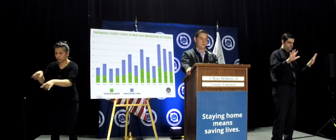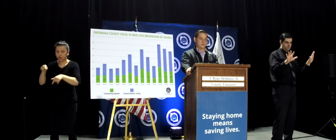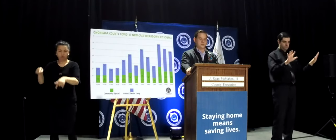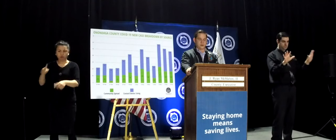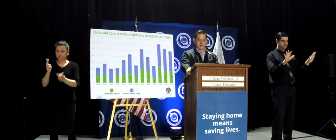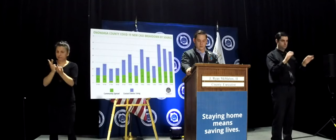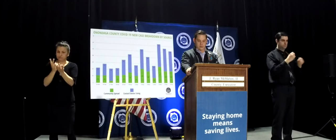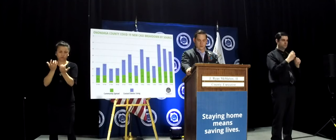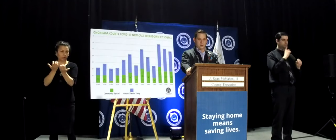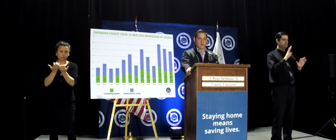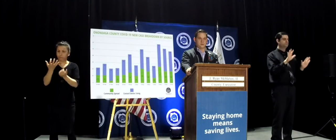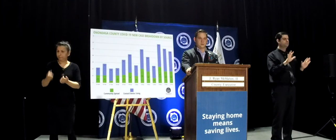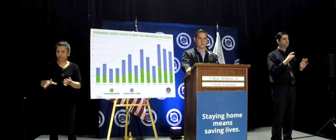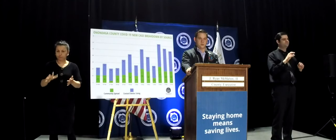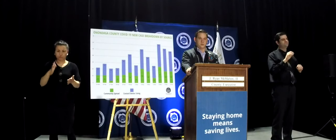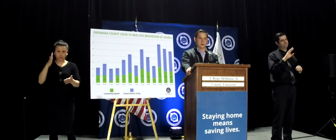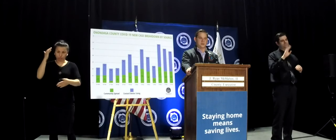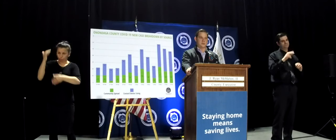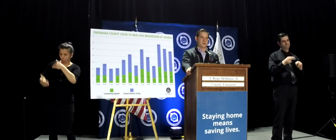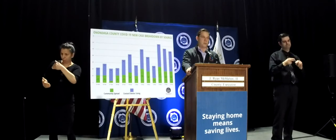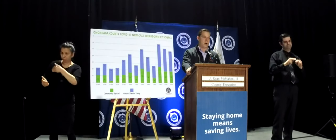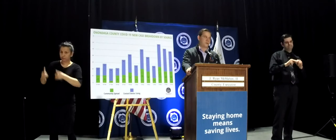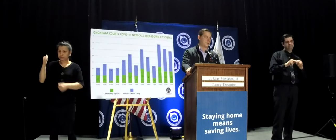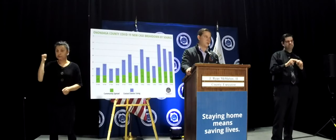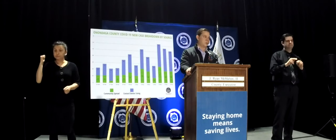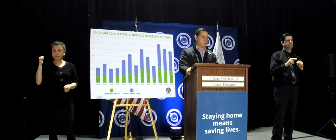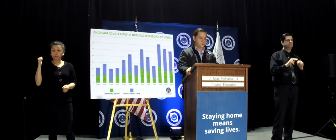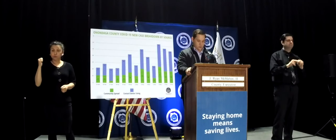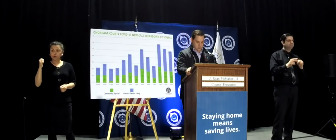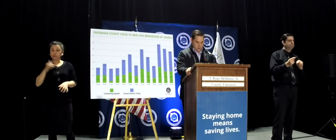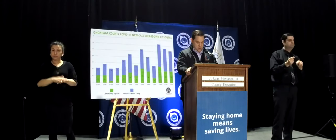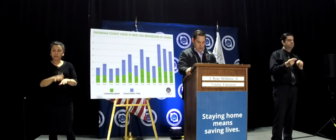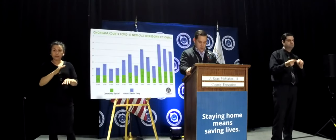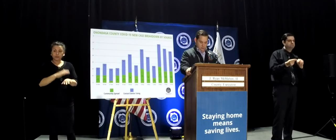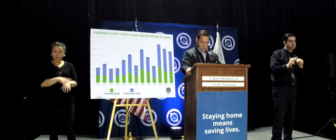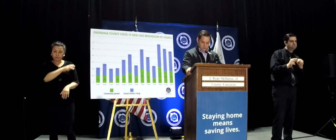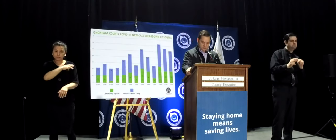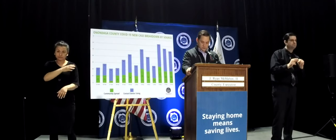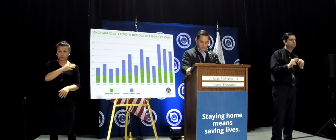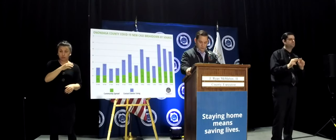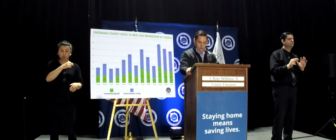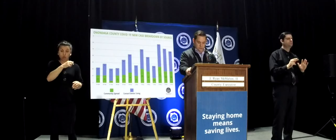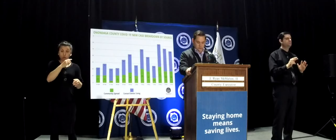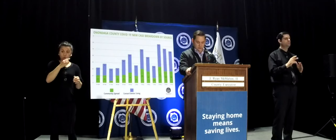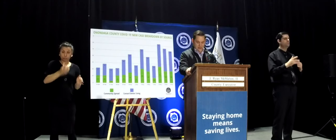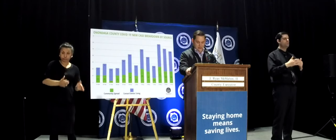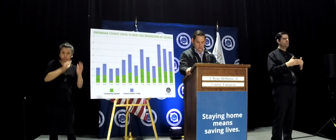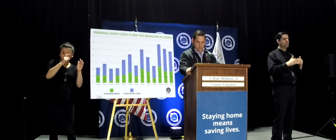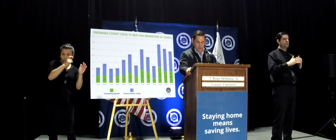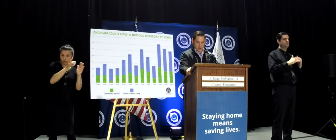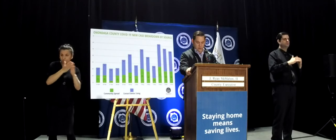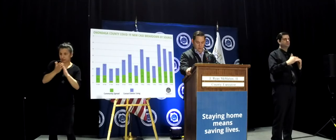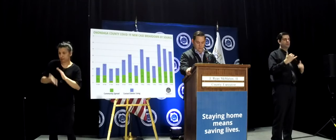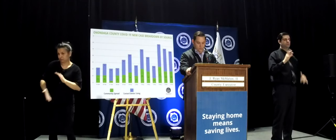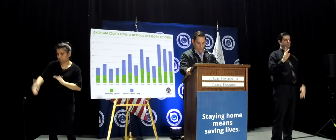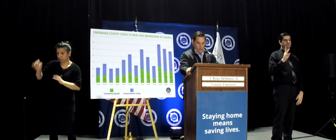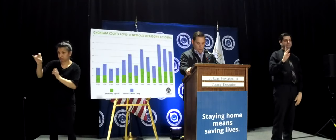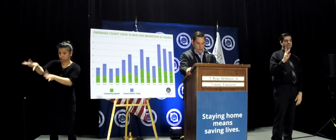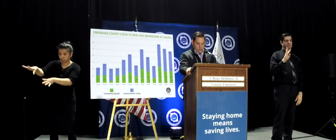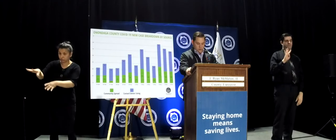that yesterday. So we expect these to come off our totals. But we have 64 individuals in the hospital now,